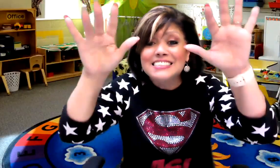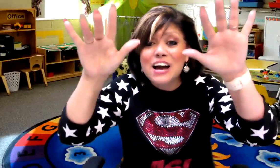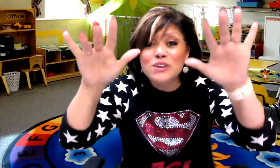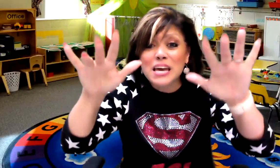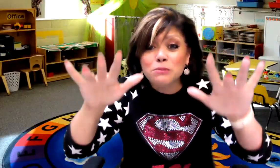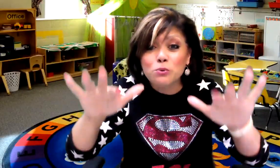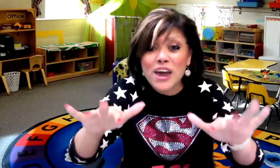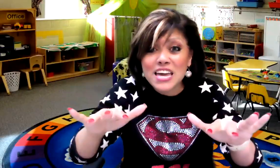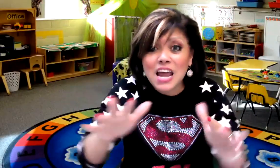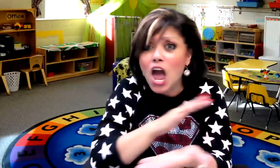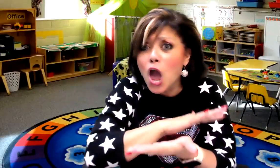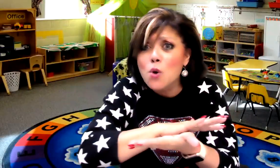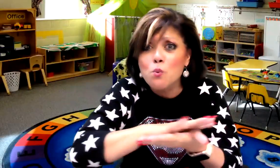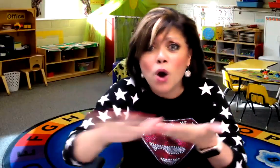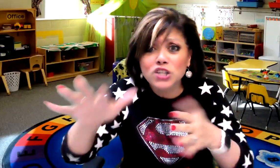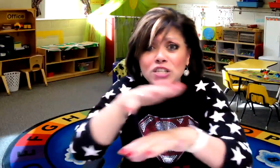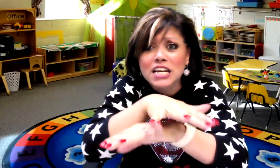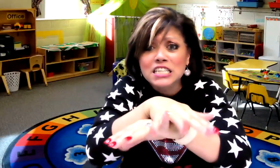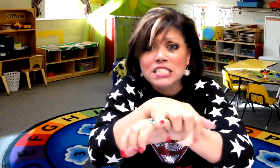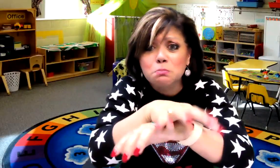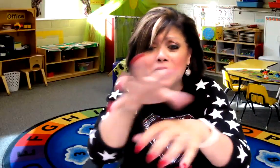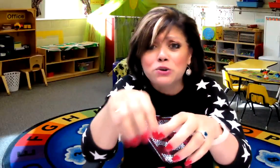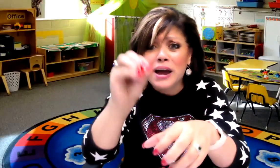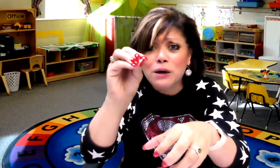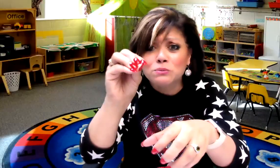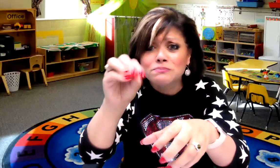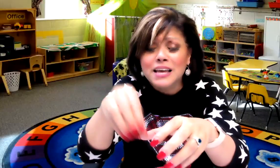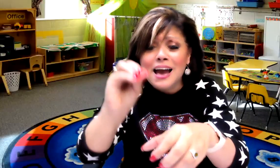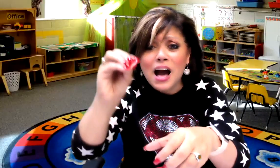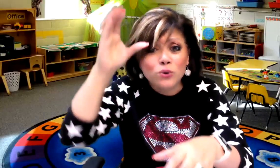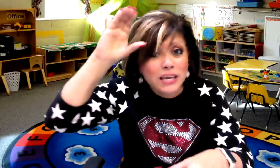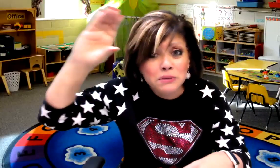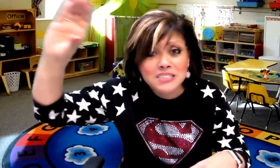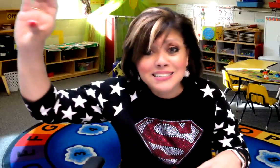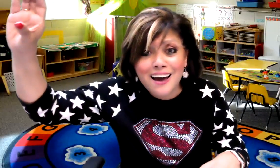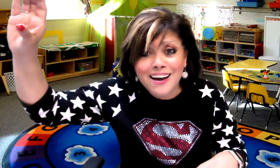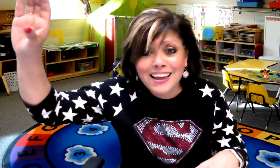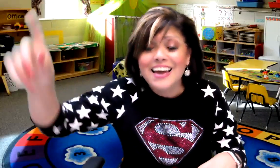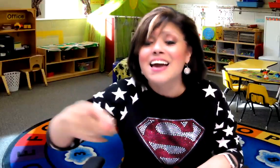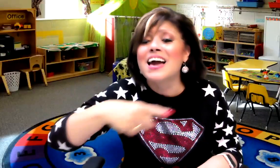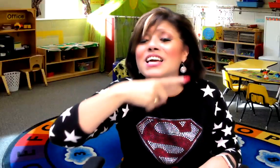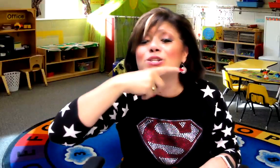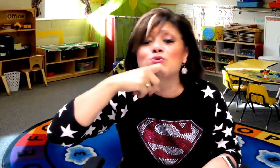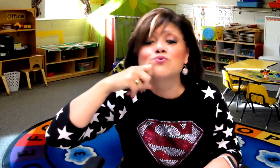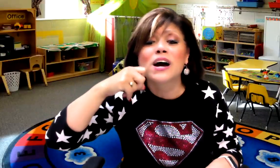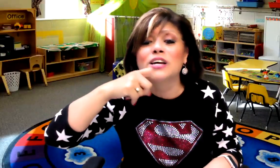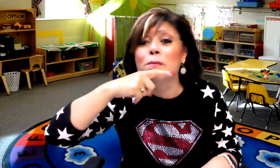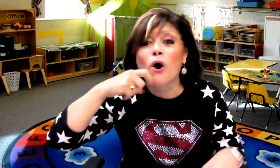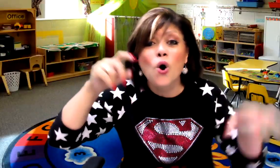Down came the rain and washed the spider out. Out came the sun and dried up all